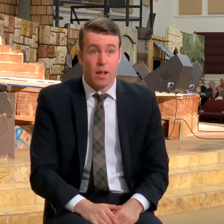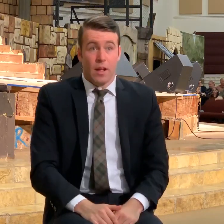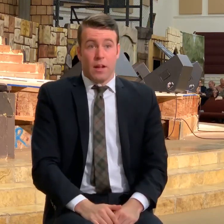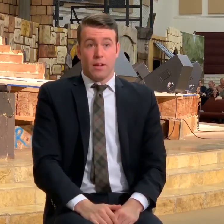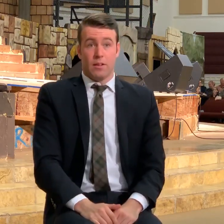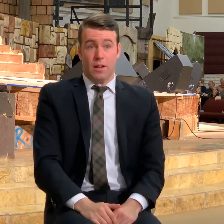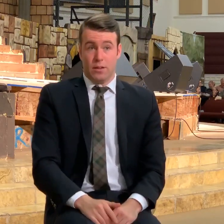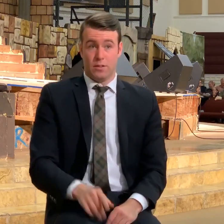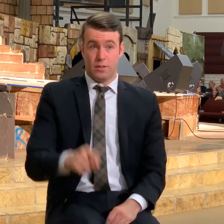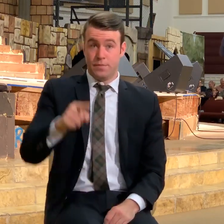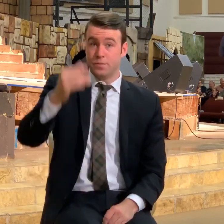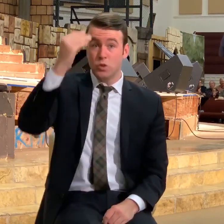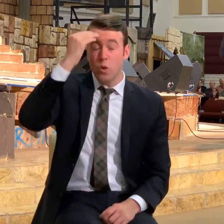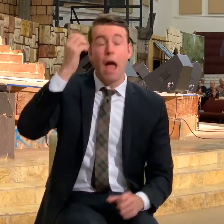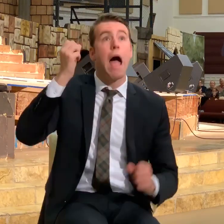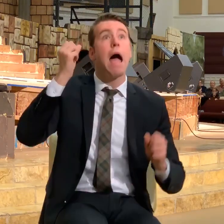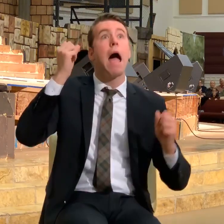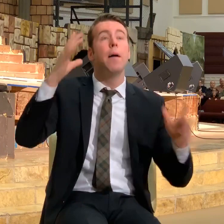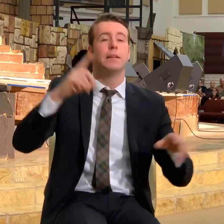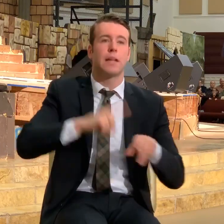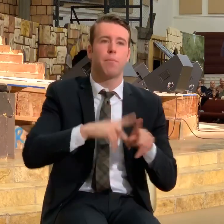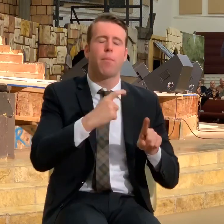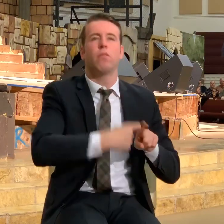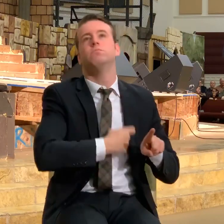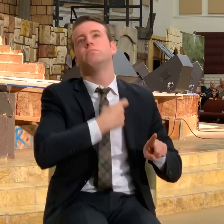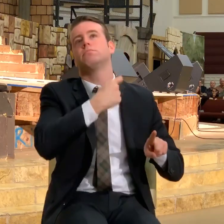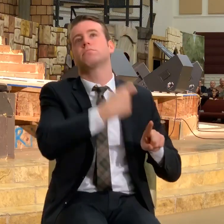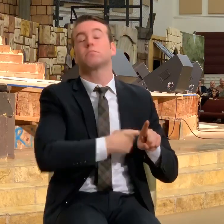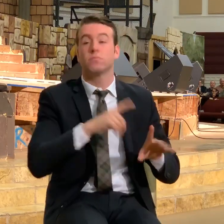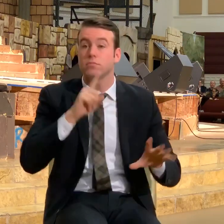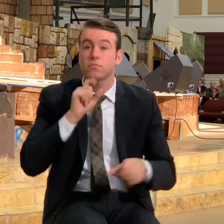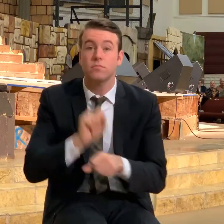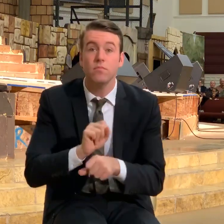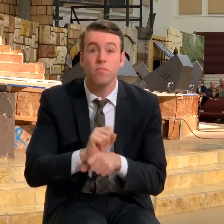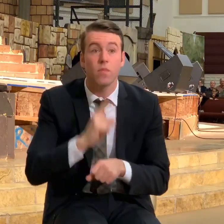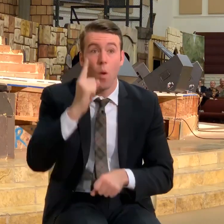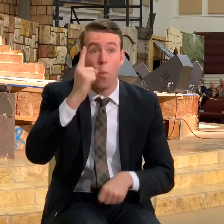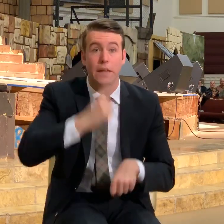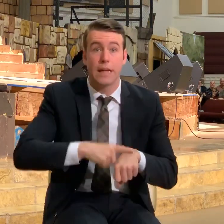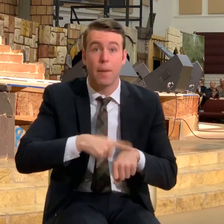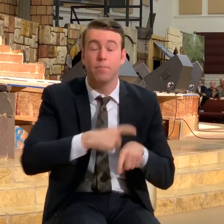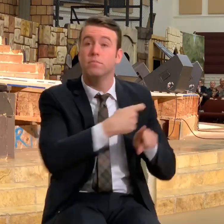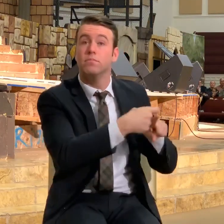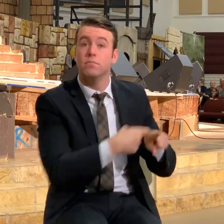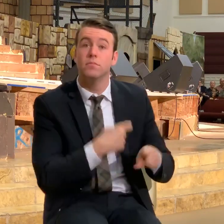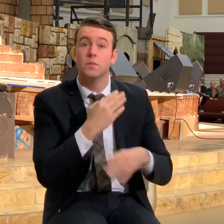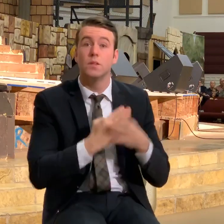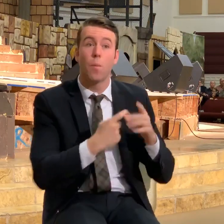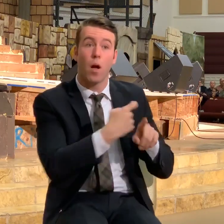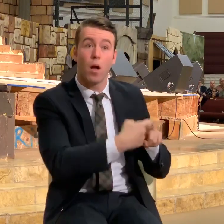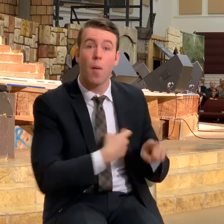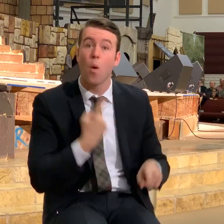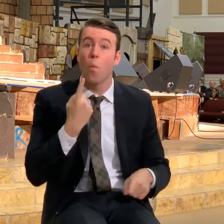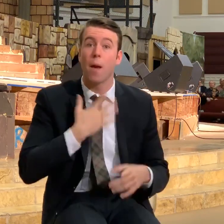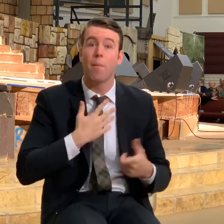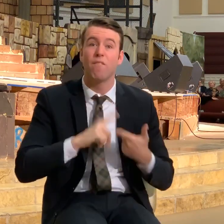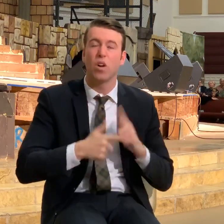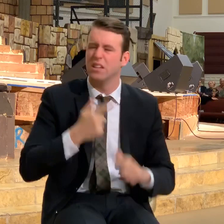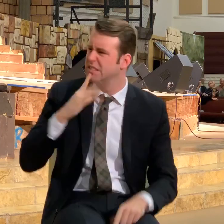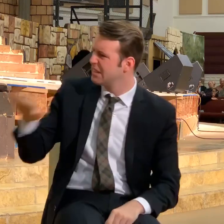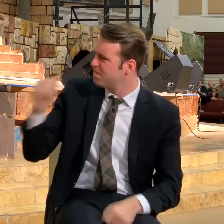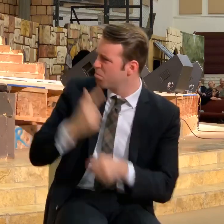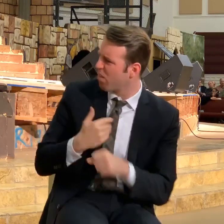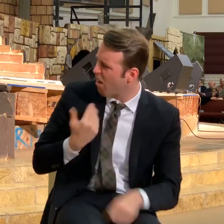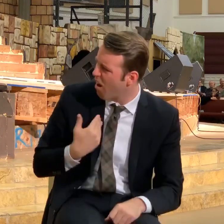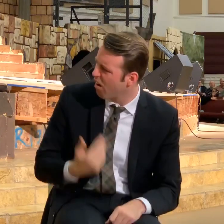If you knew how many phone calls I got, I literally got a phone call one day from a friend of mine that said, Brother